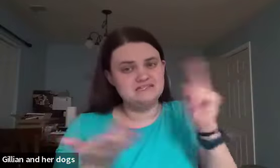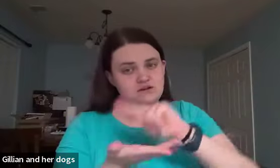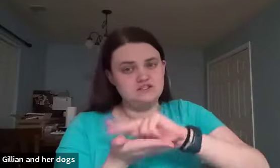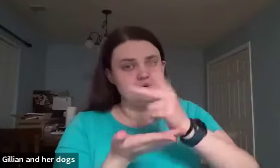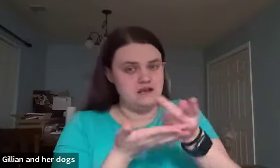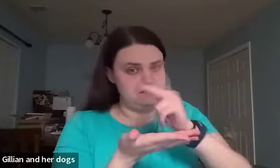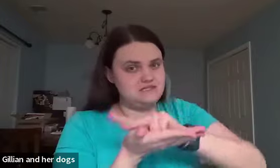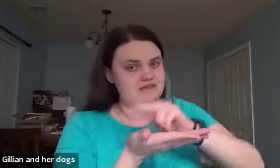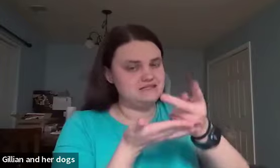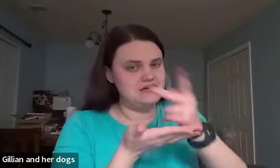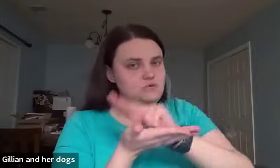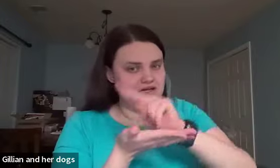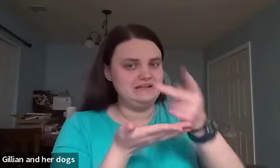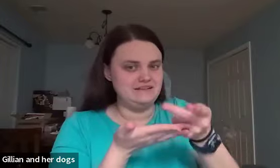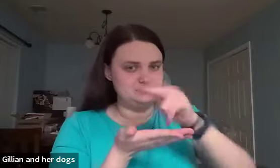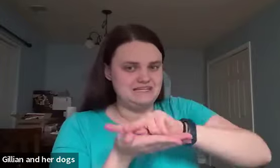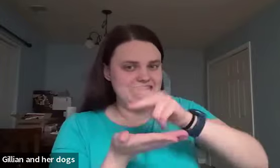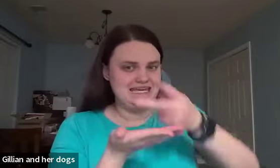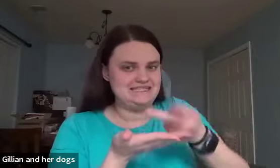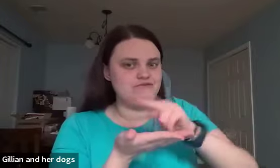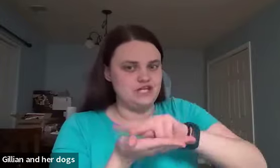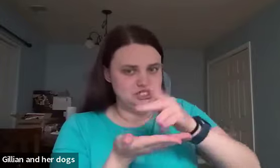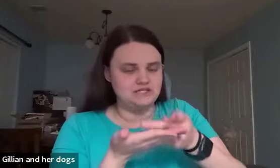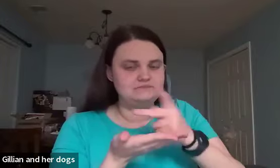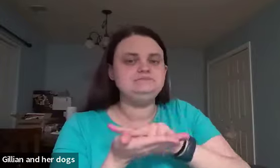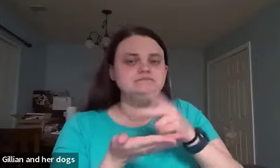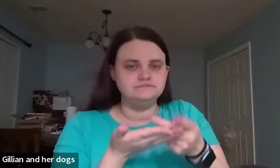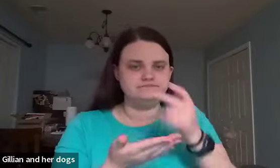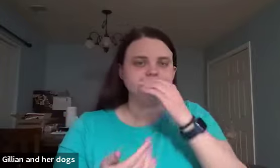is also one I have seen. That's that more English with the K's for kitchen.